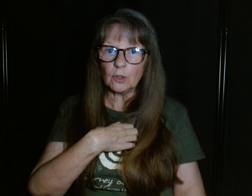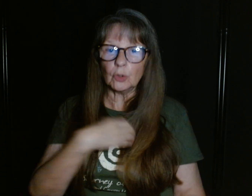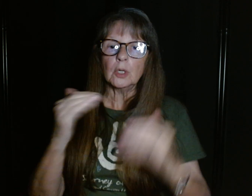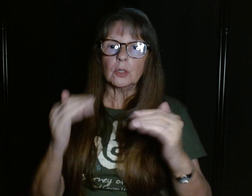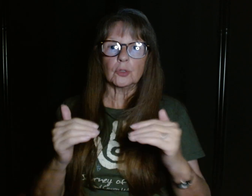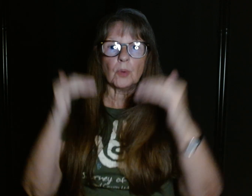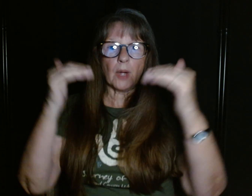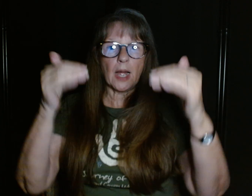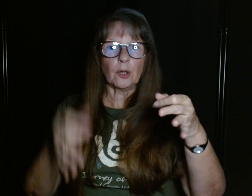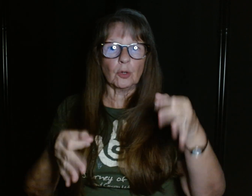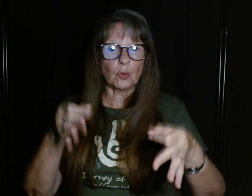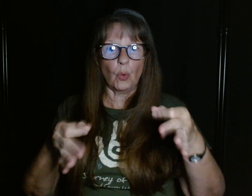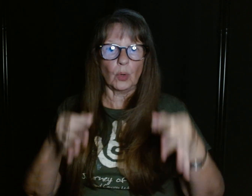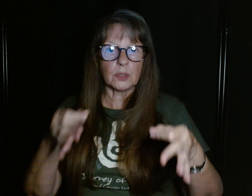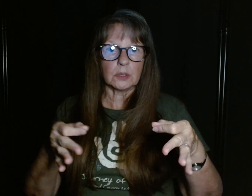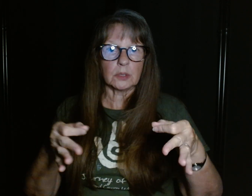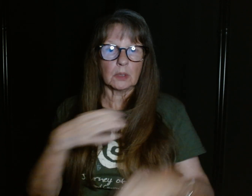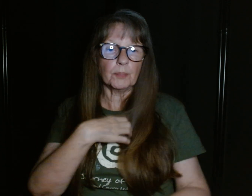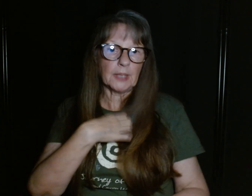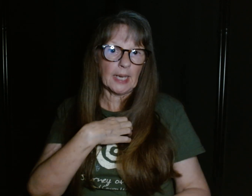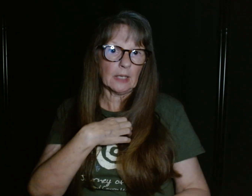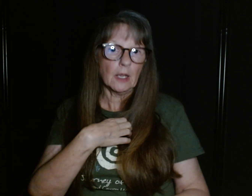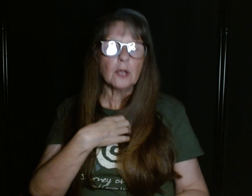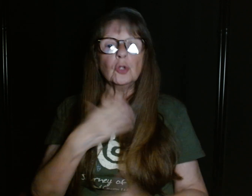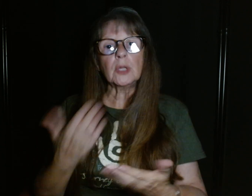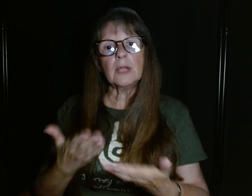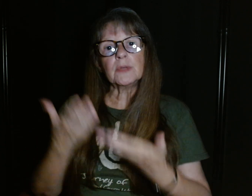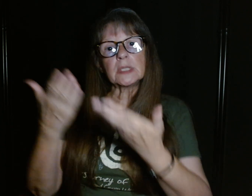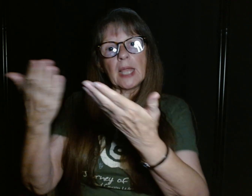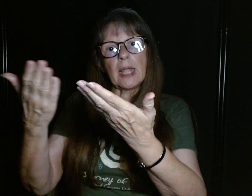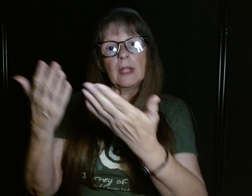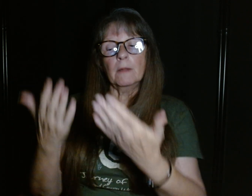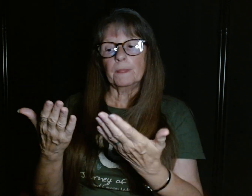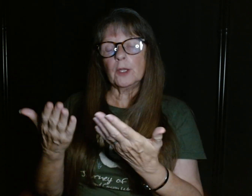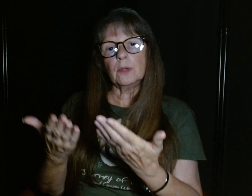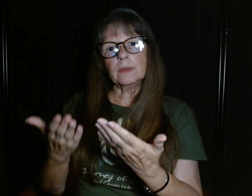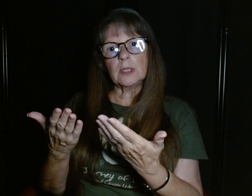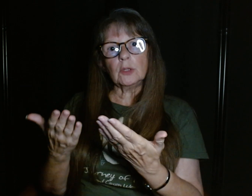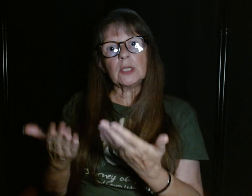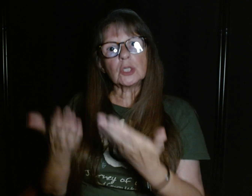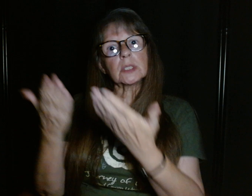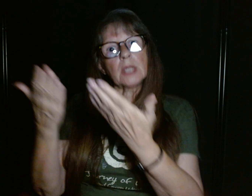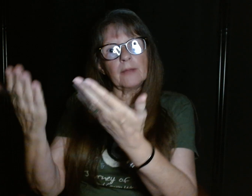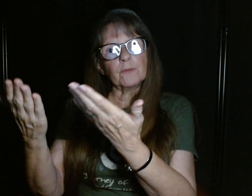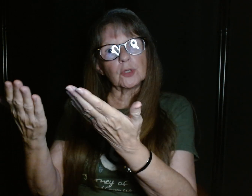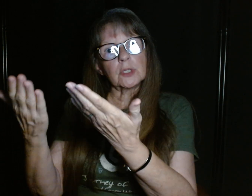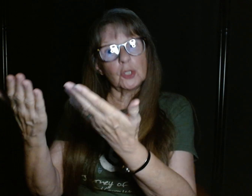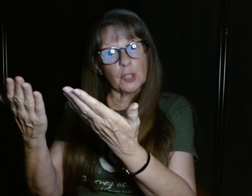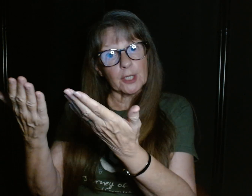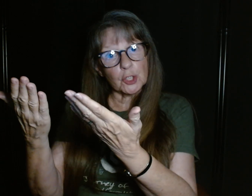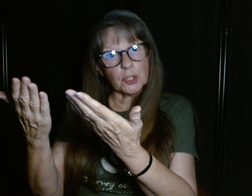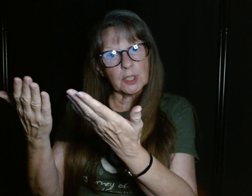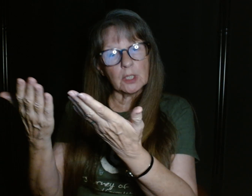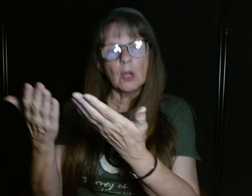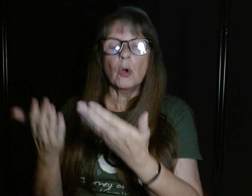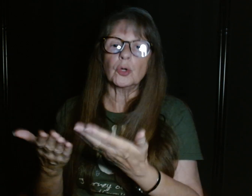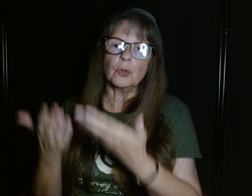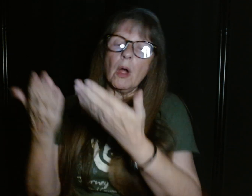appeal to a higher court, complain. You can even say, this is time for suggestion or to